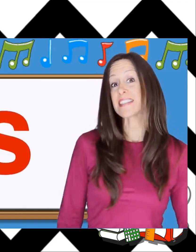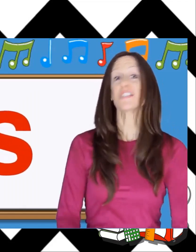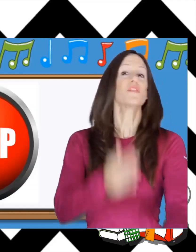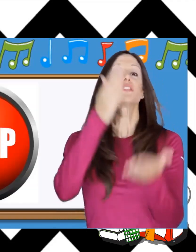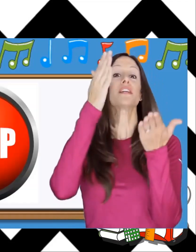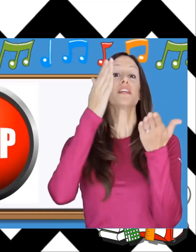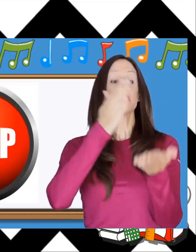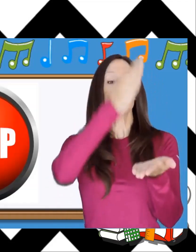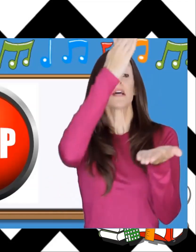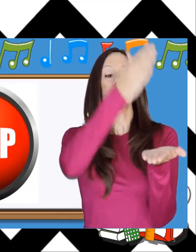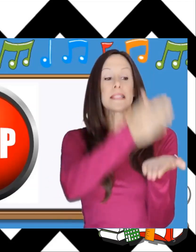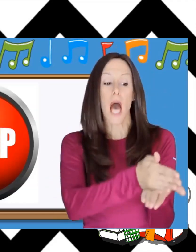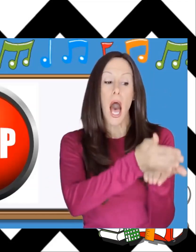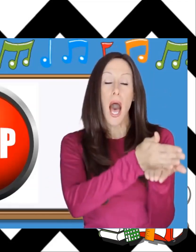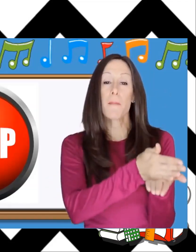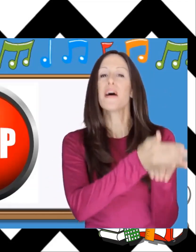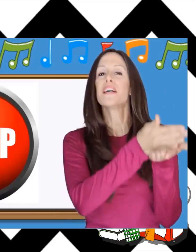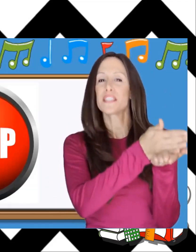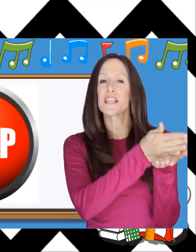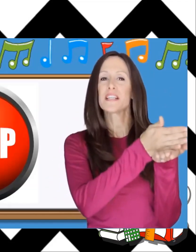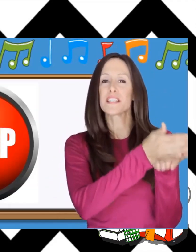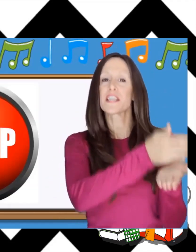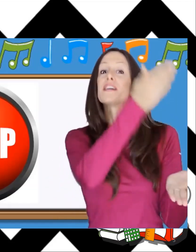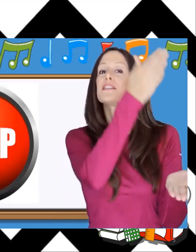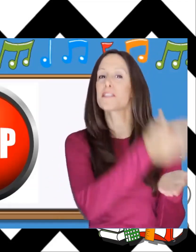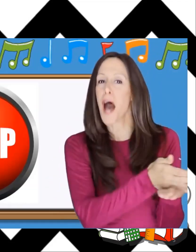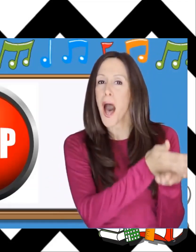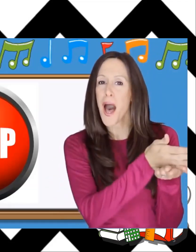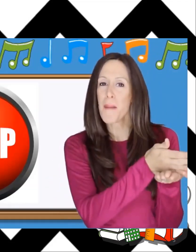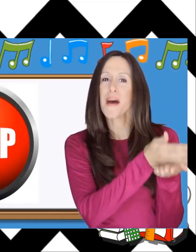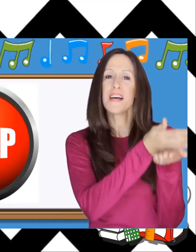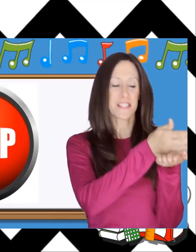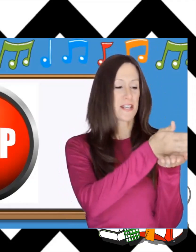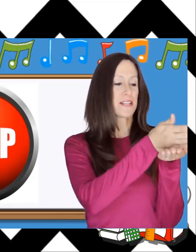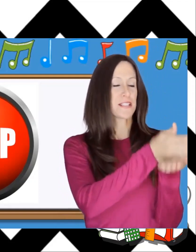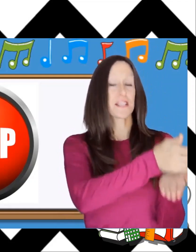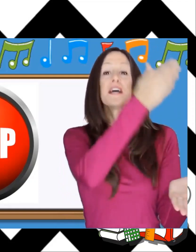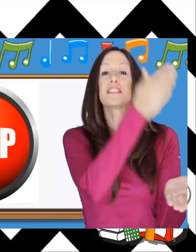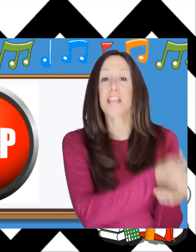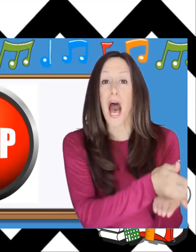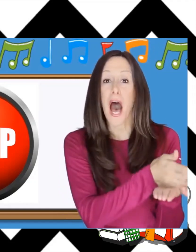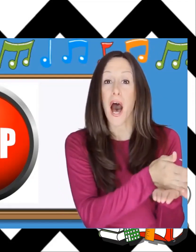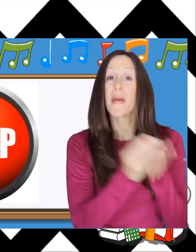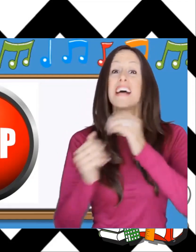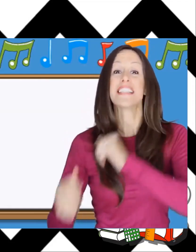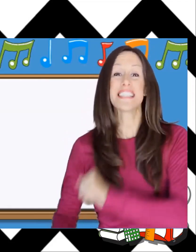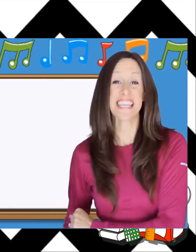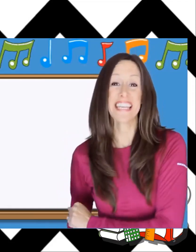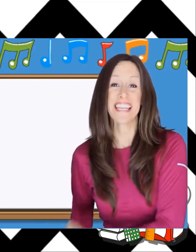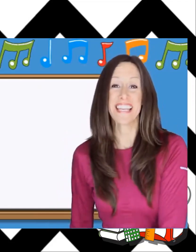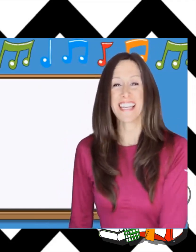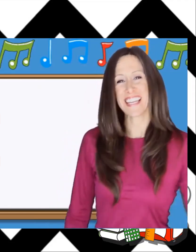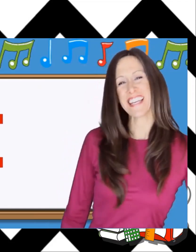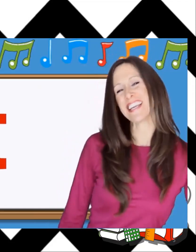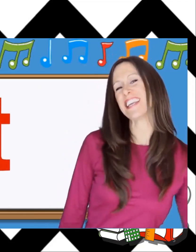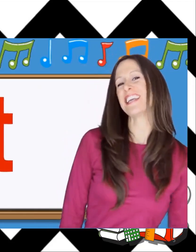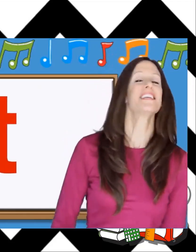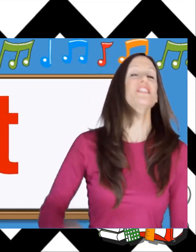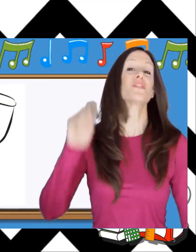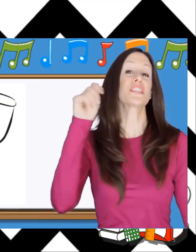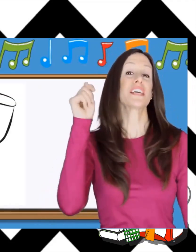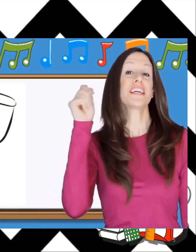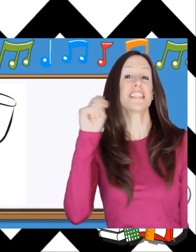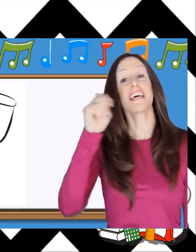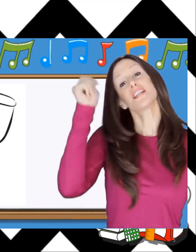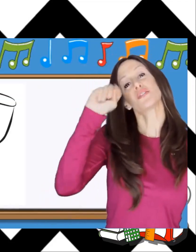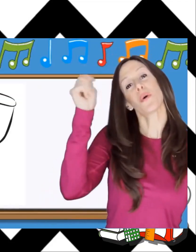S is for stop, stop, stop. T is